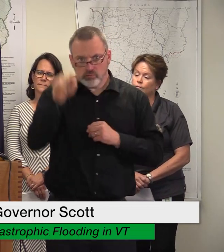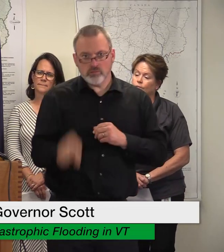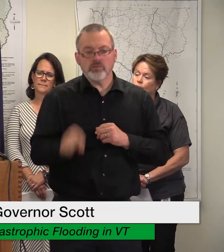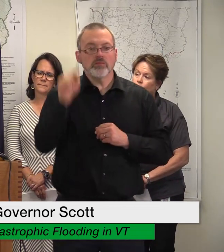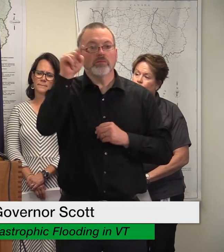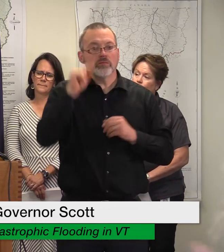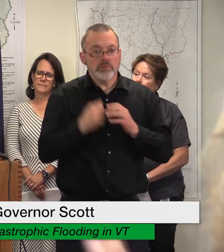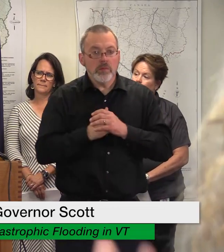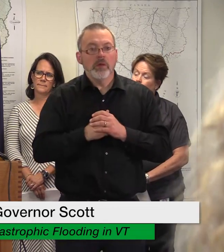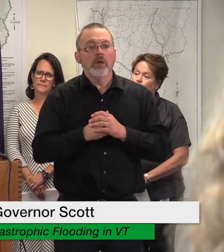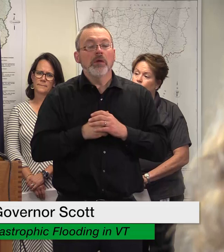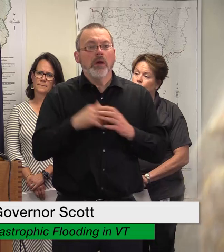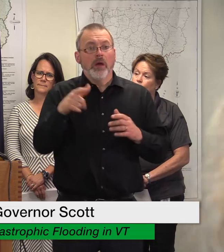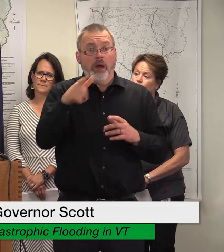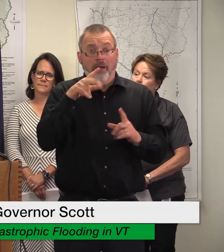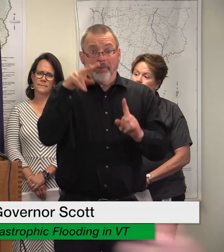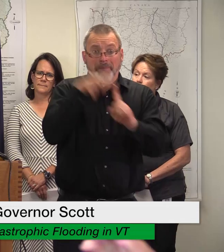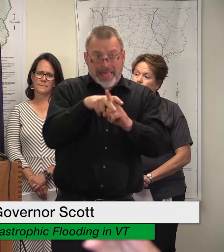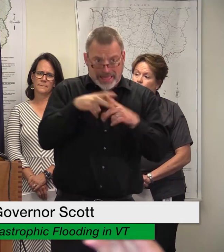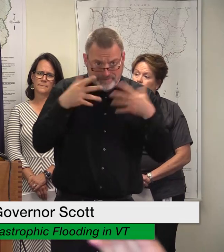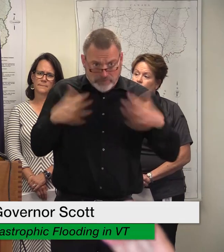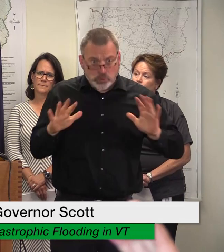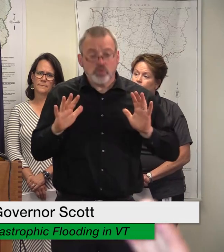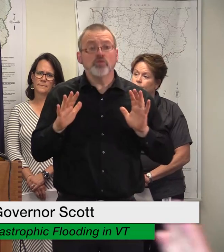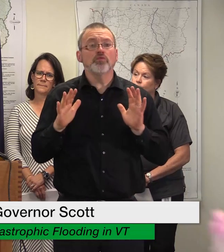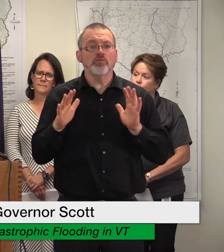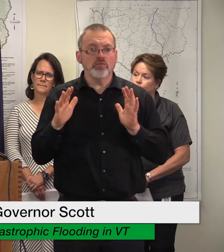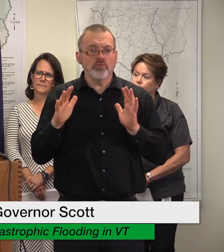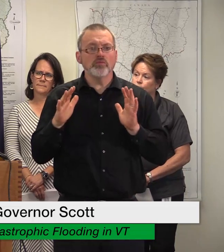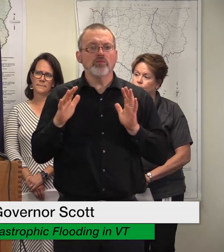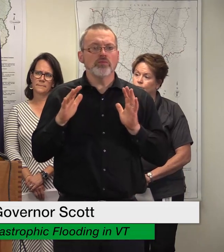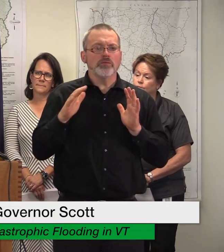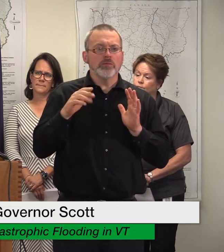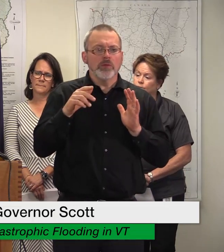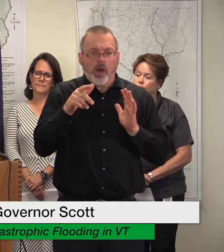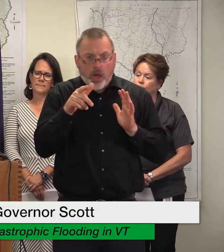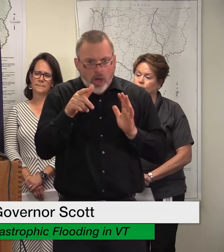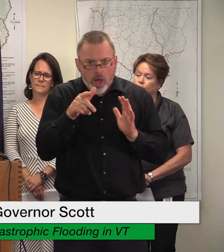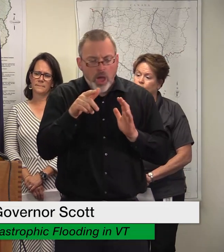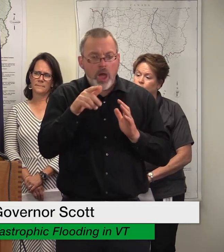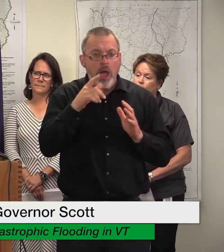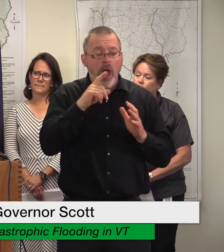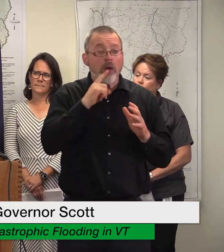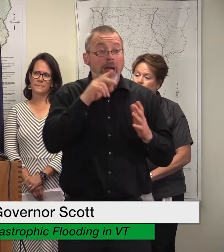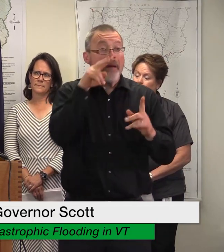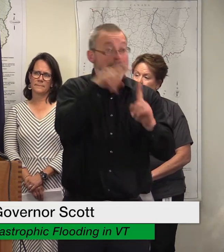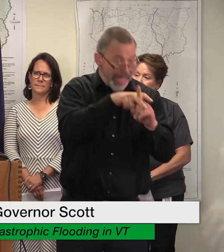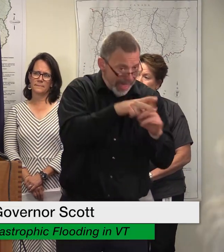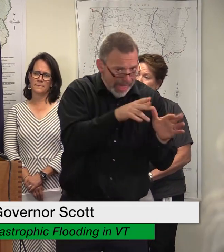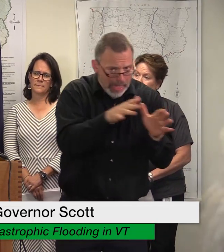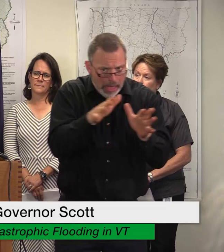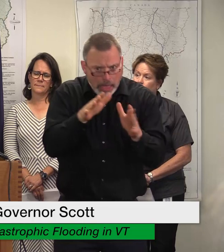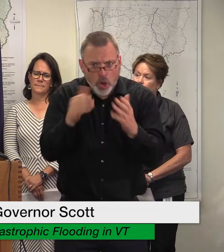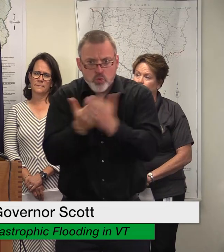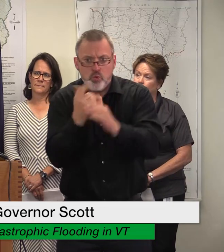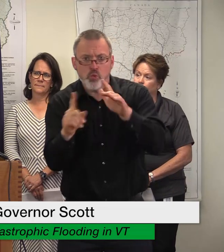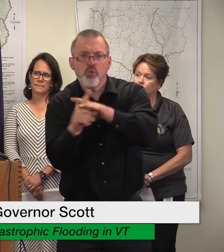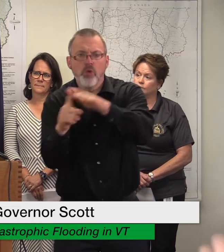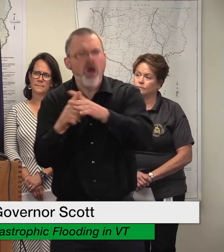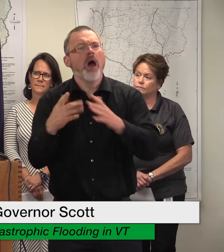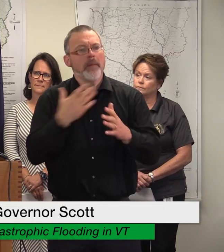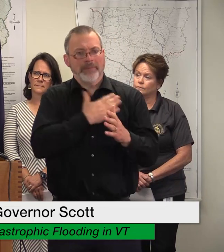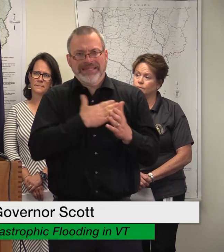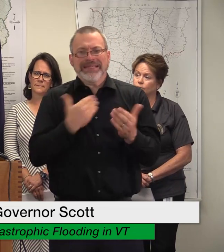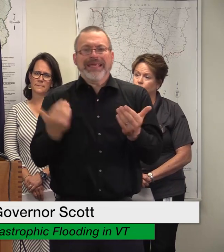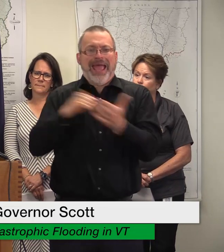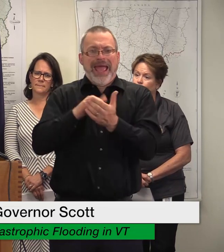applied for assistance from FEMA and your circumstances have changed, please contact us as you may be eligible for